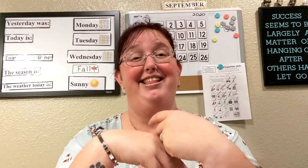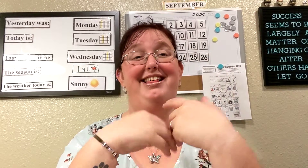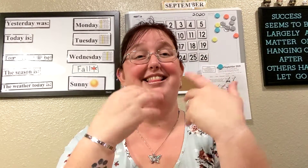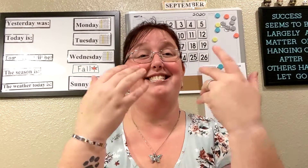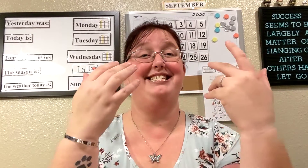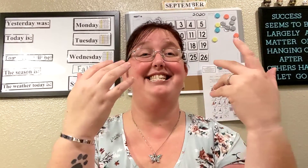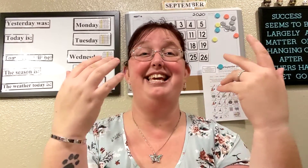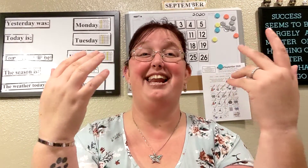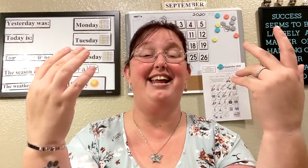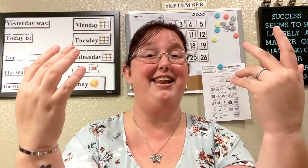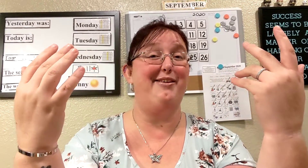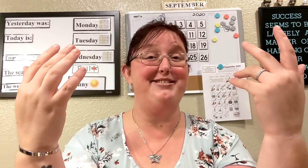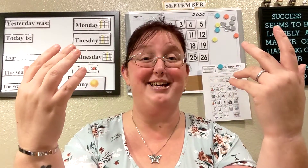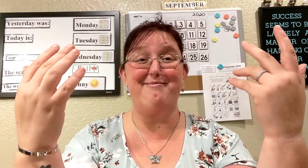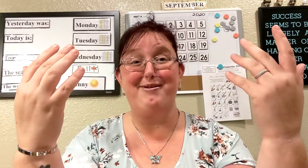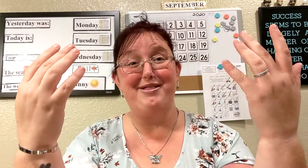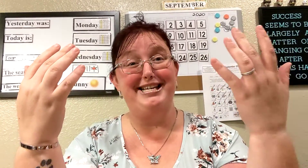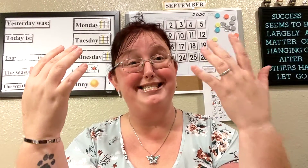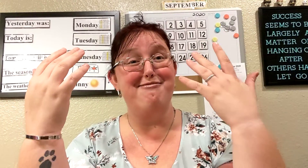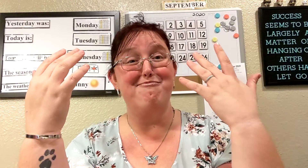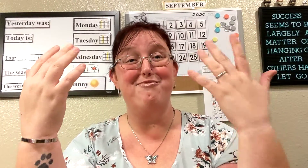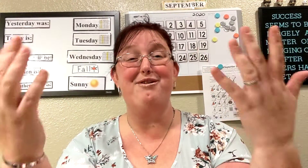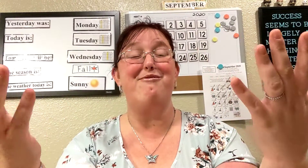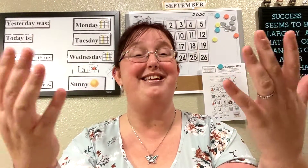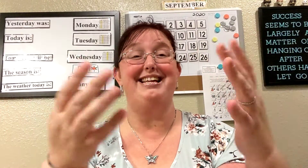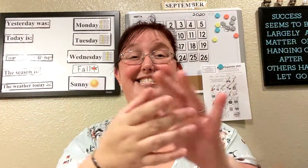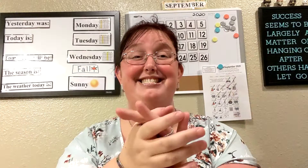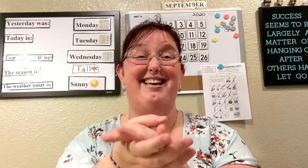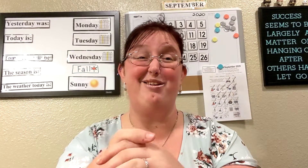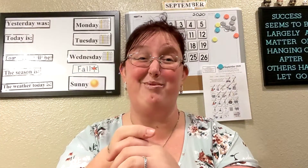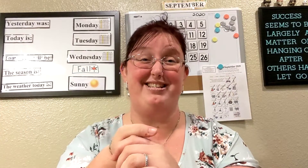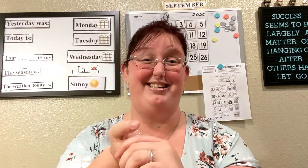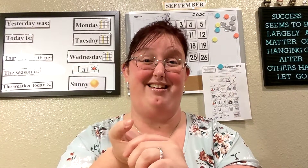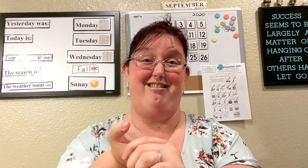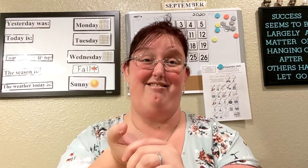that this is yet another set of birthdays that we don't get to celebrate together